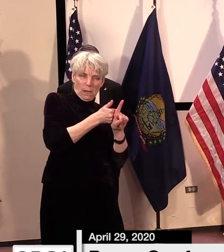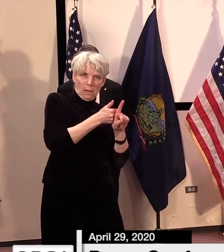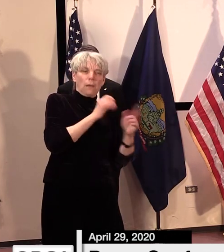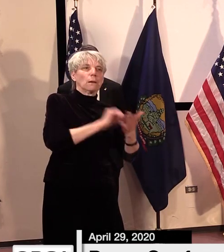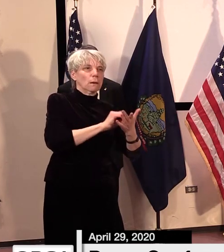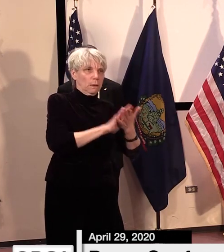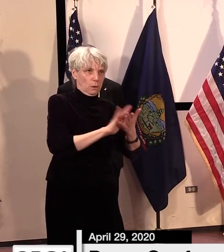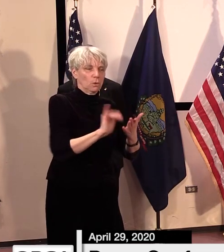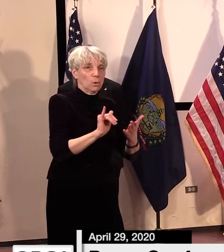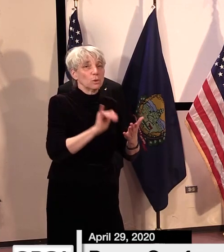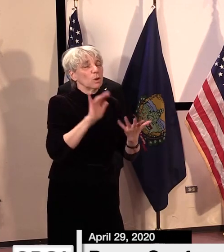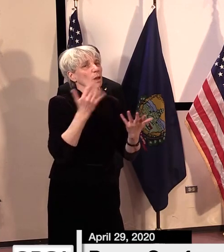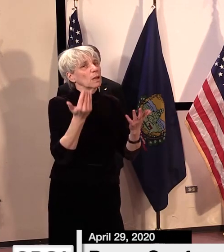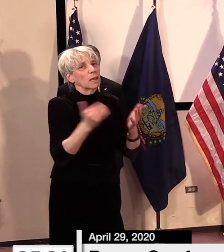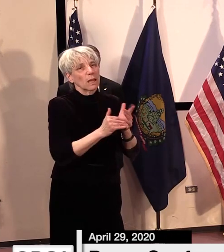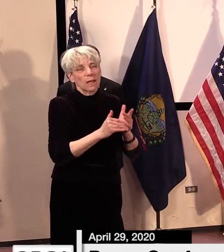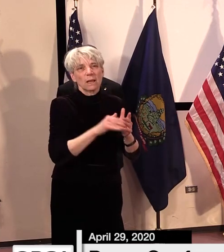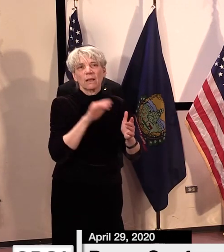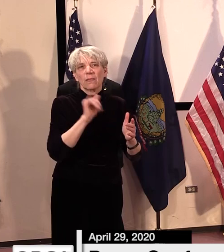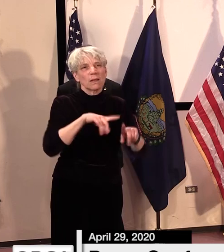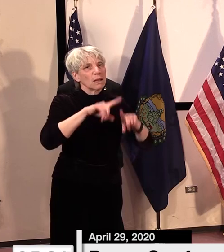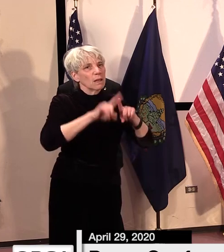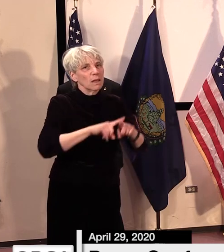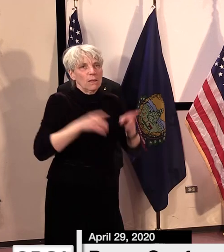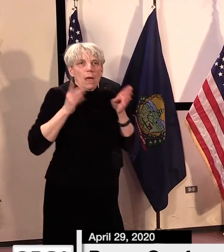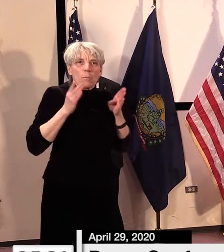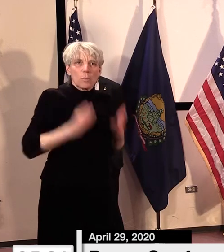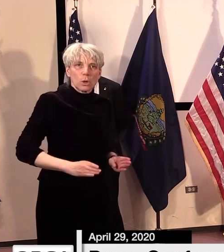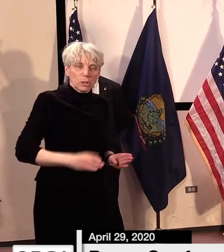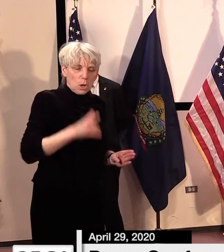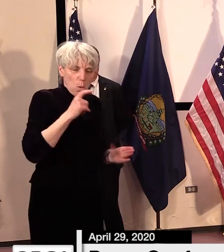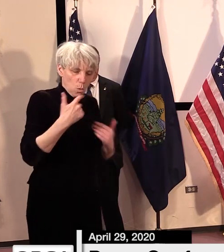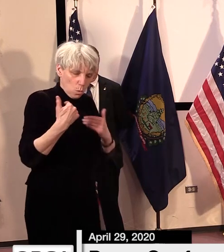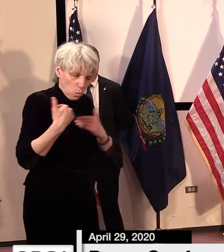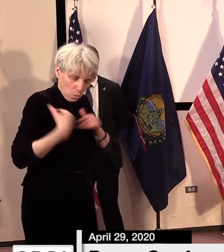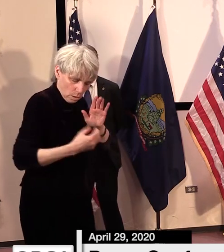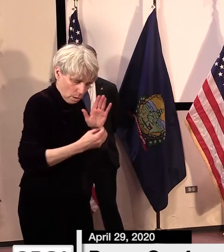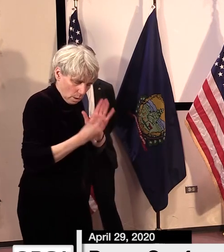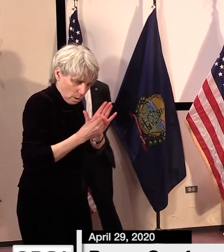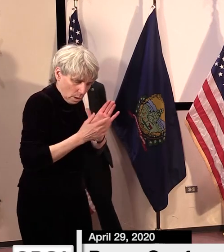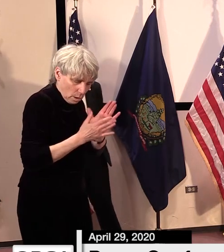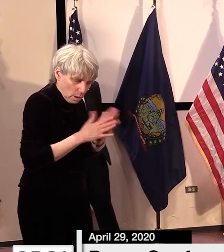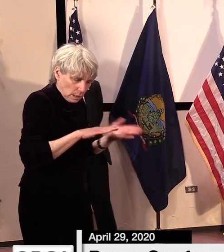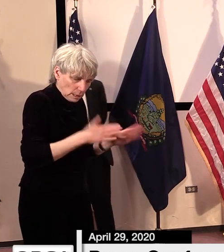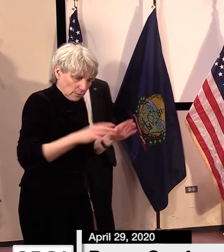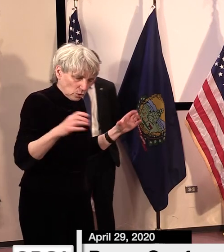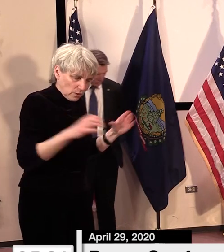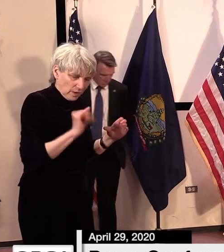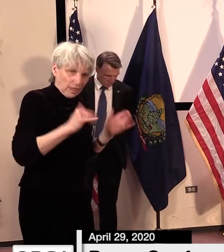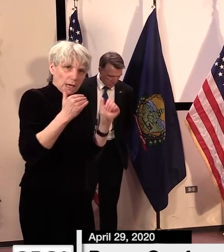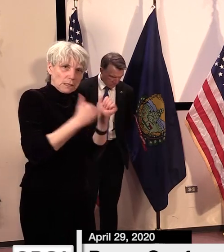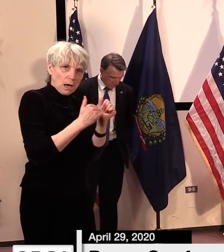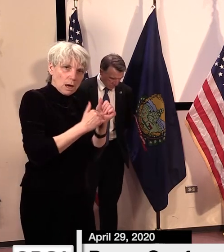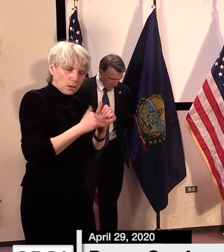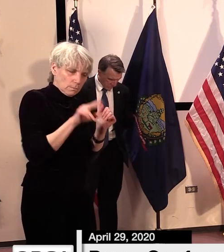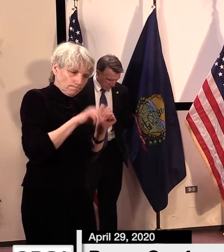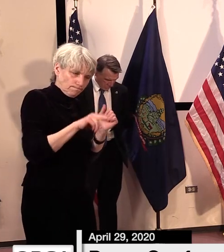that would be, again, a healthcare professional's judgment at the time they record the death certificate.